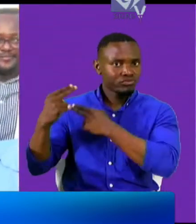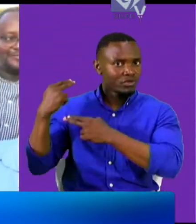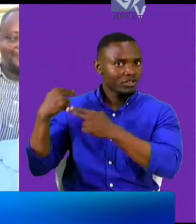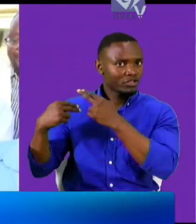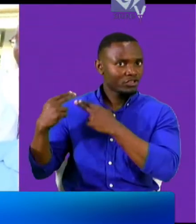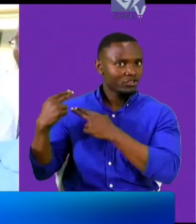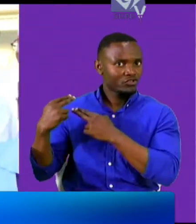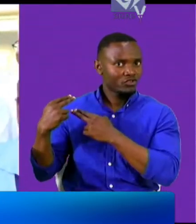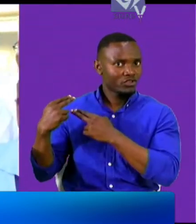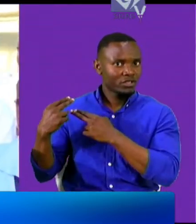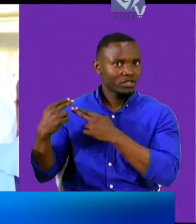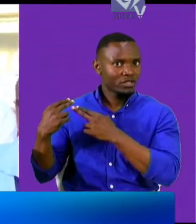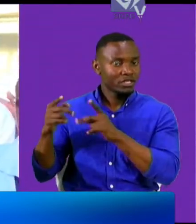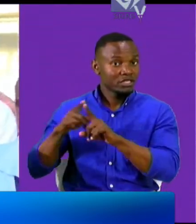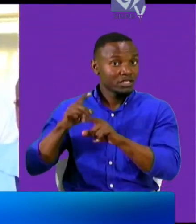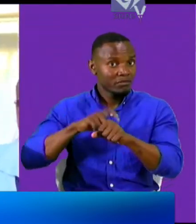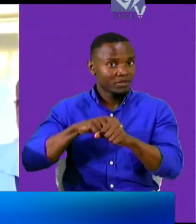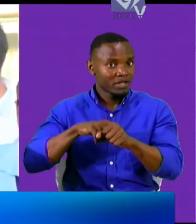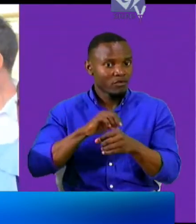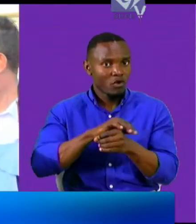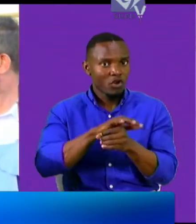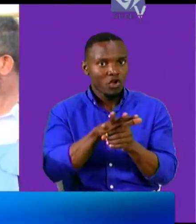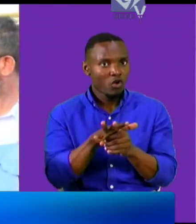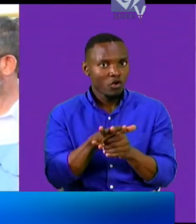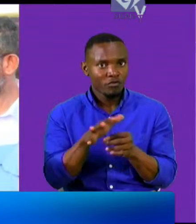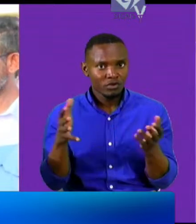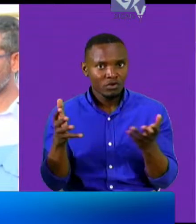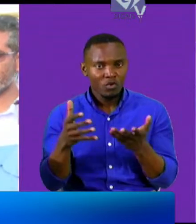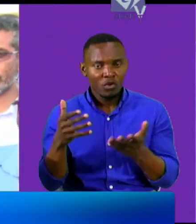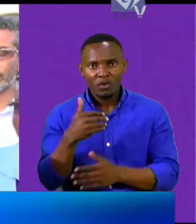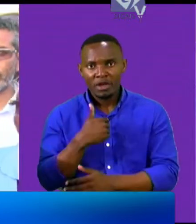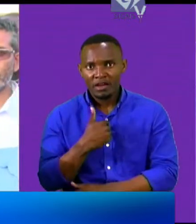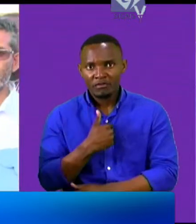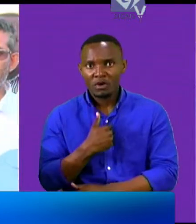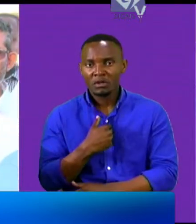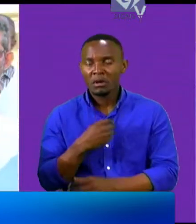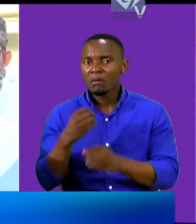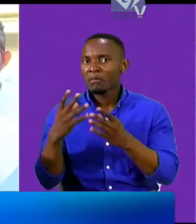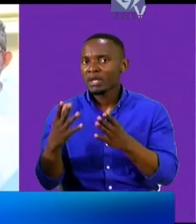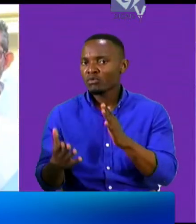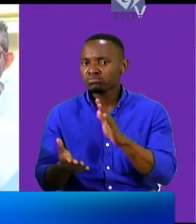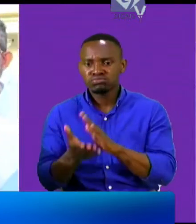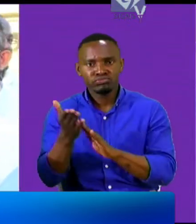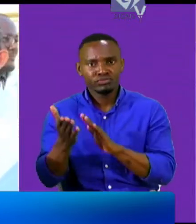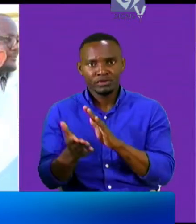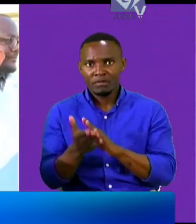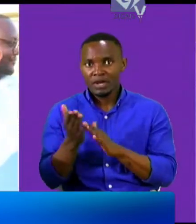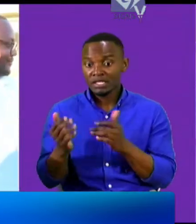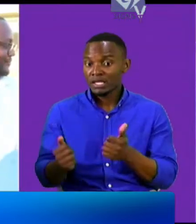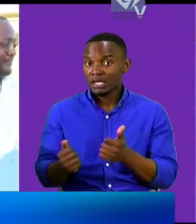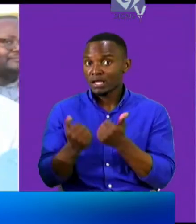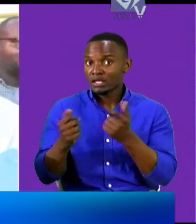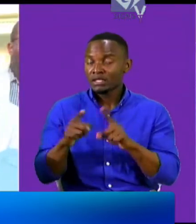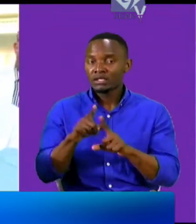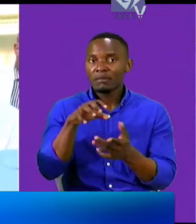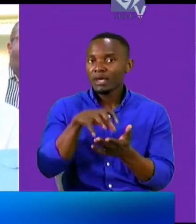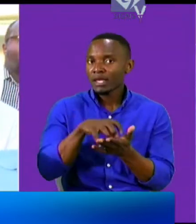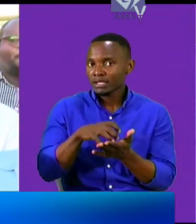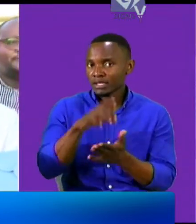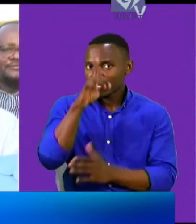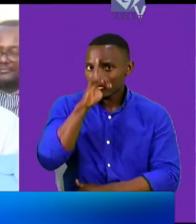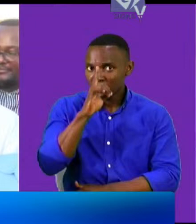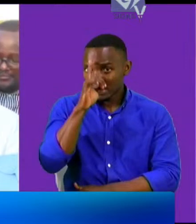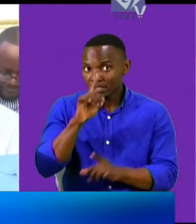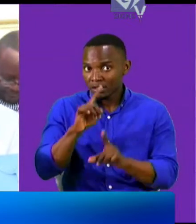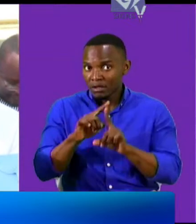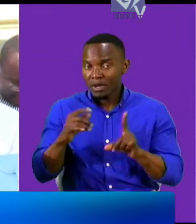of course during COVID, where we had quite a number of emergencies and critical cases that came up, and we didn't have